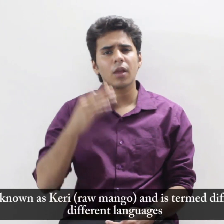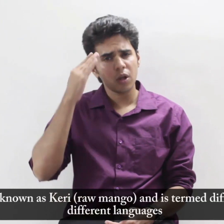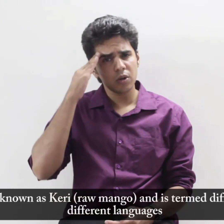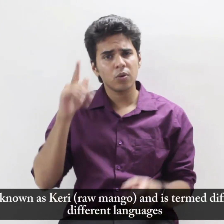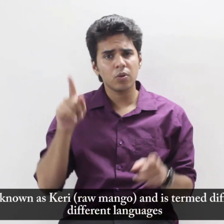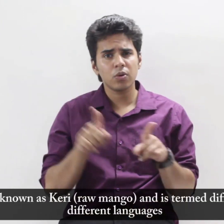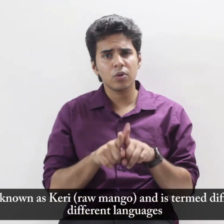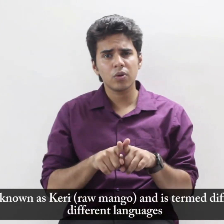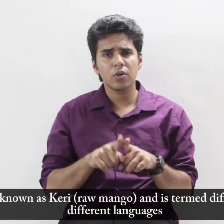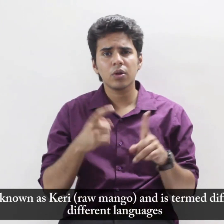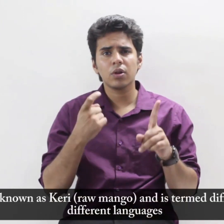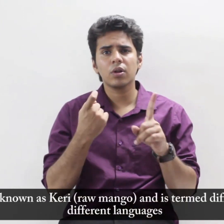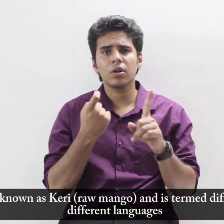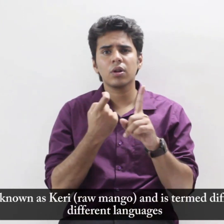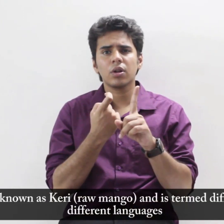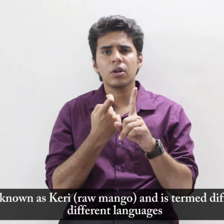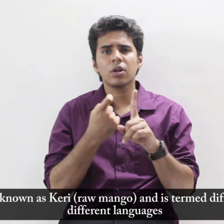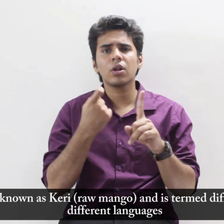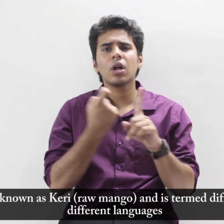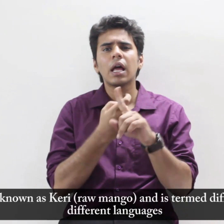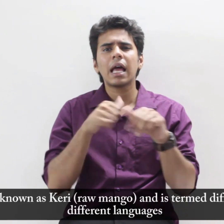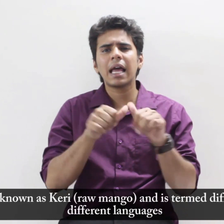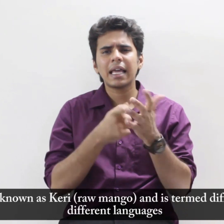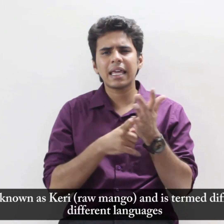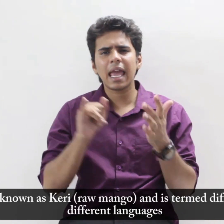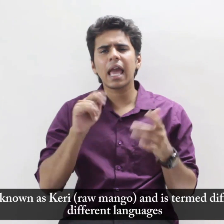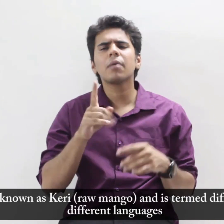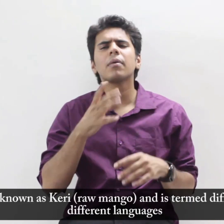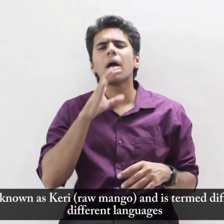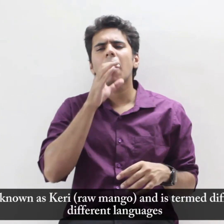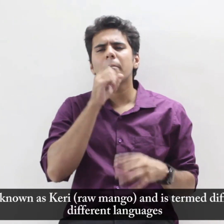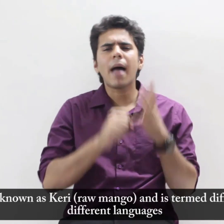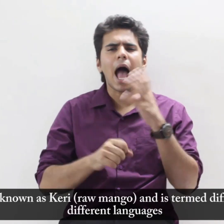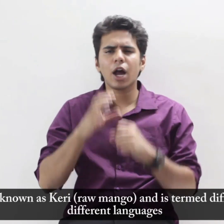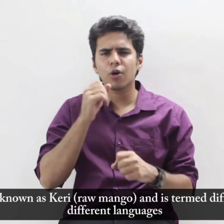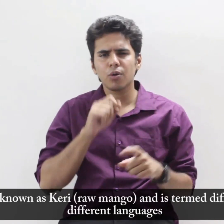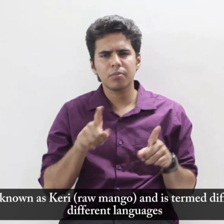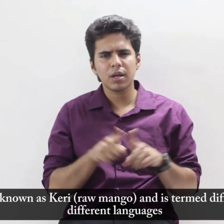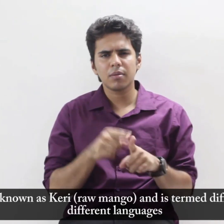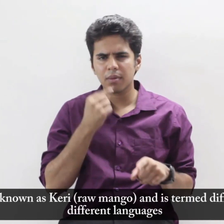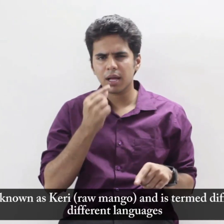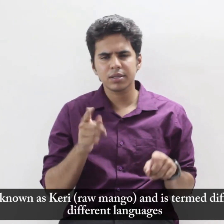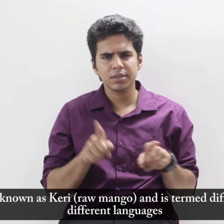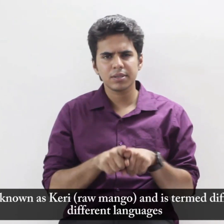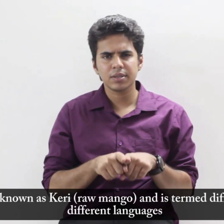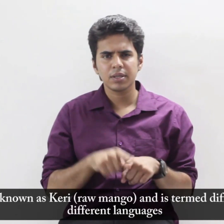It is also known as keri, raw mango, and is termed differently in different languages.